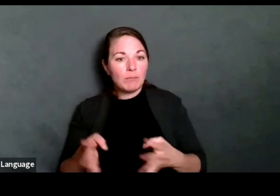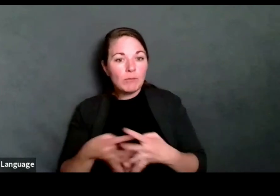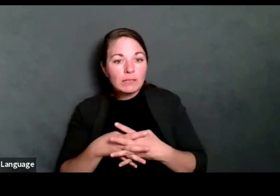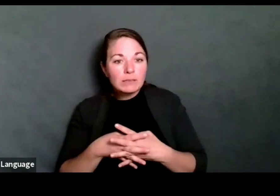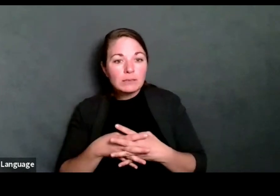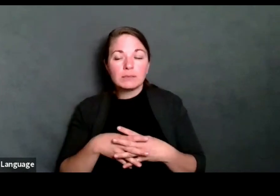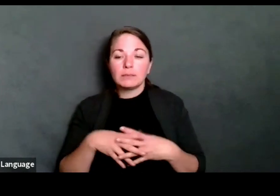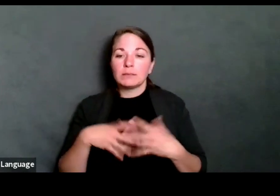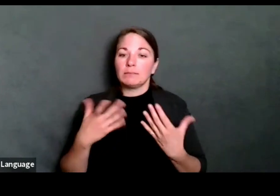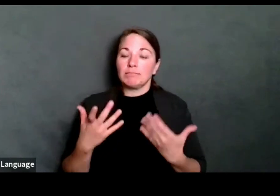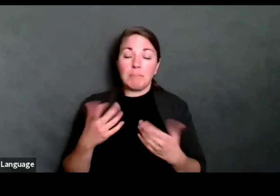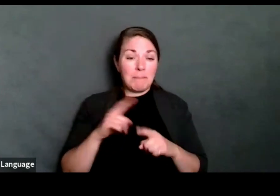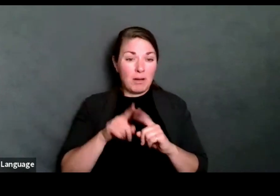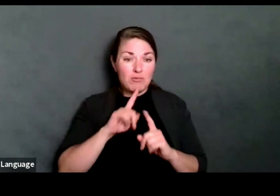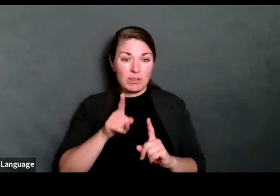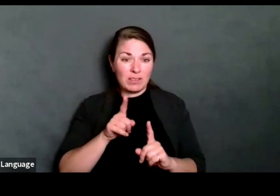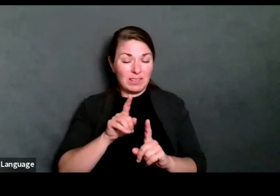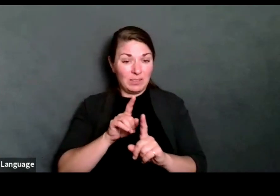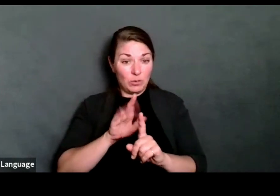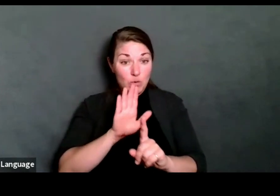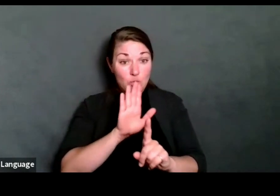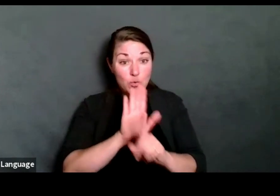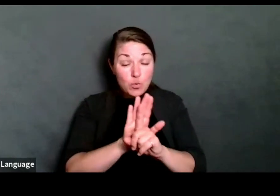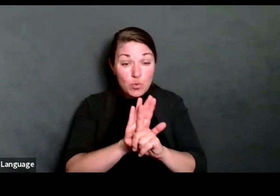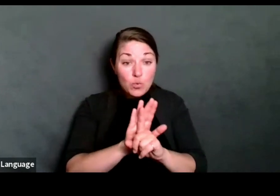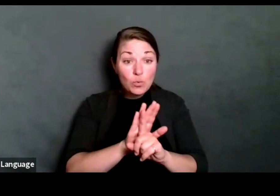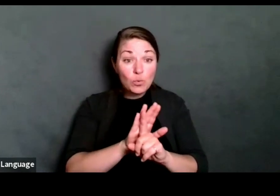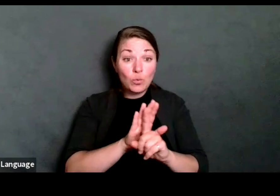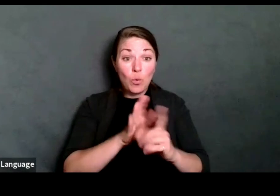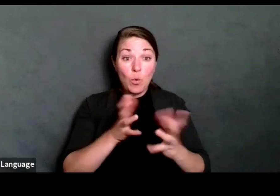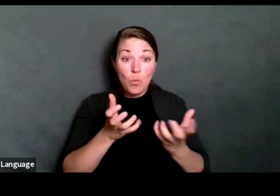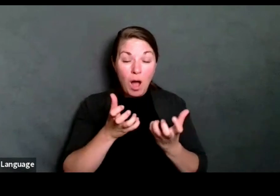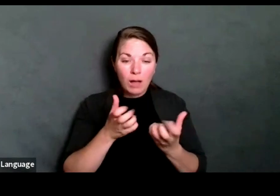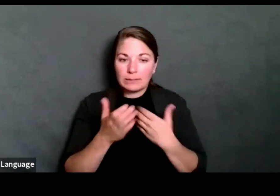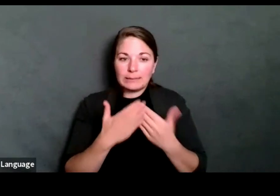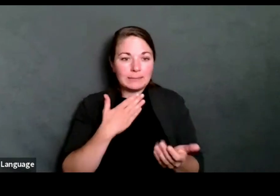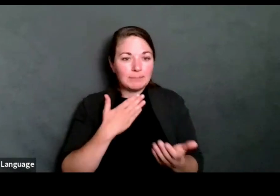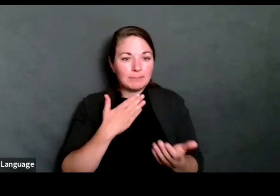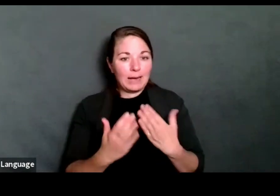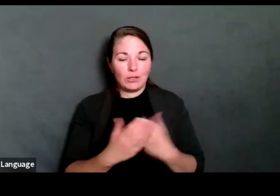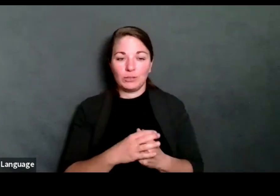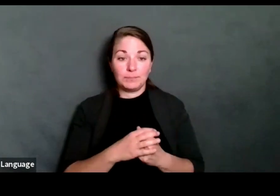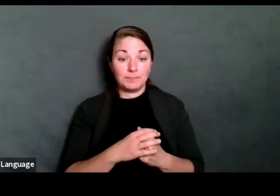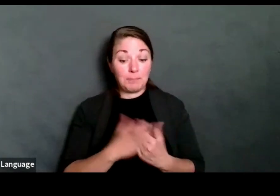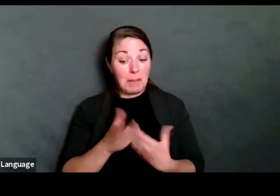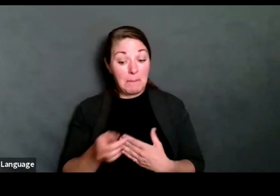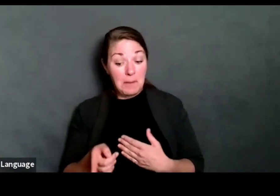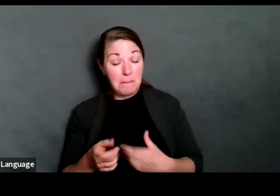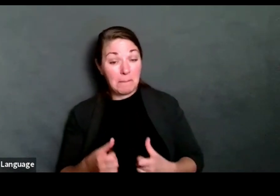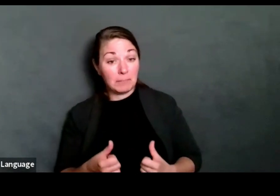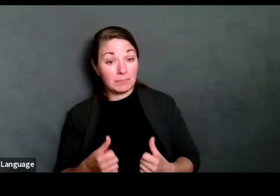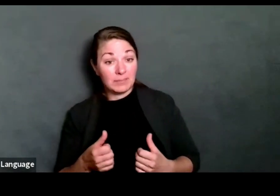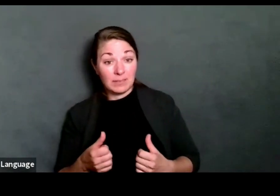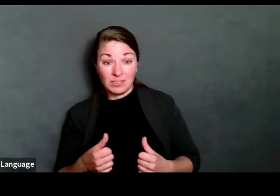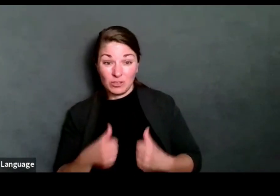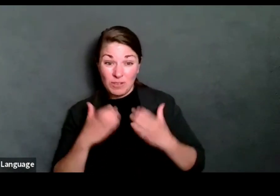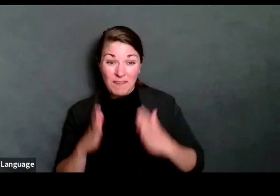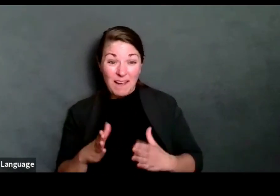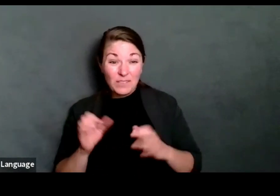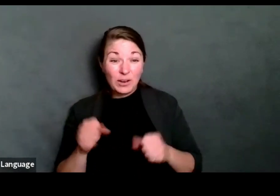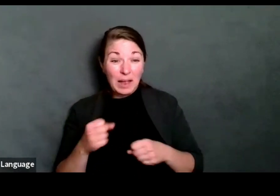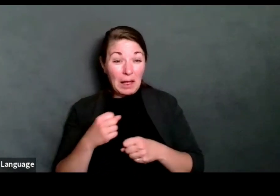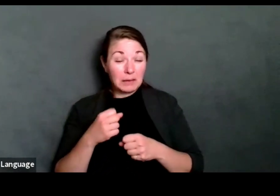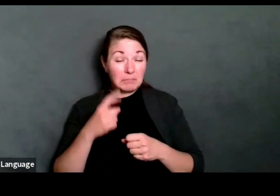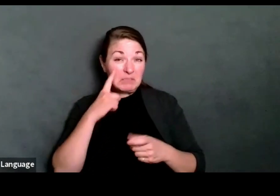actually matter. Clients are allowed to make decisions that you think are dangerous, risky,